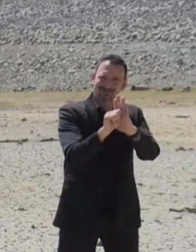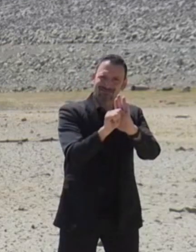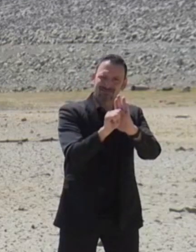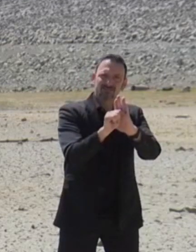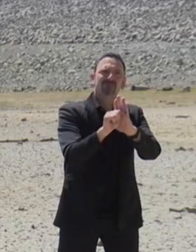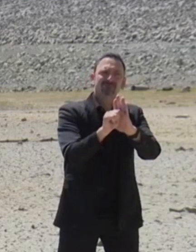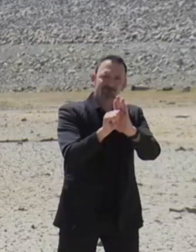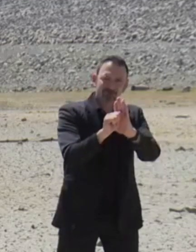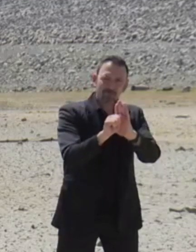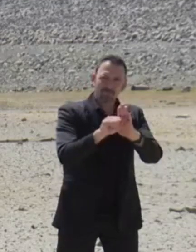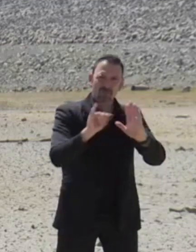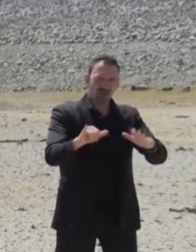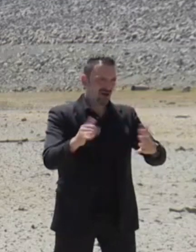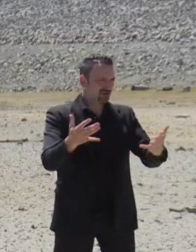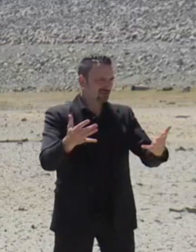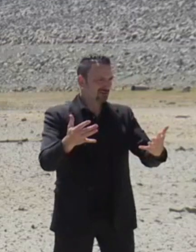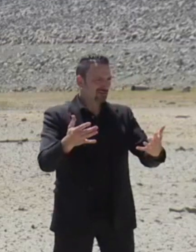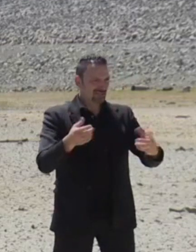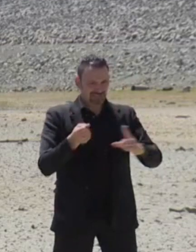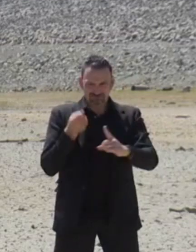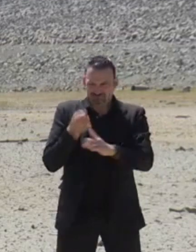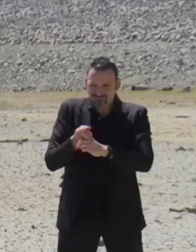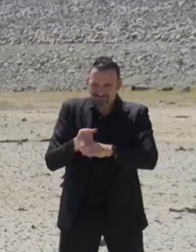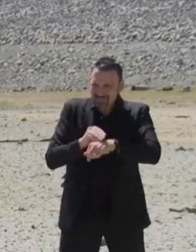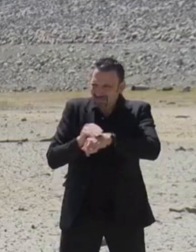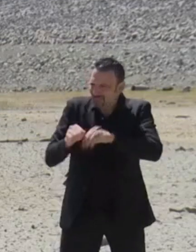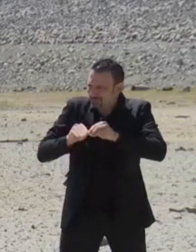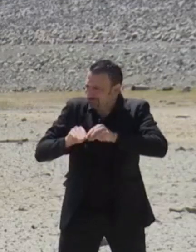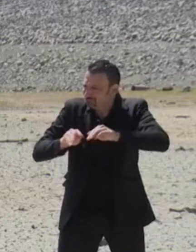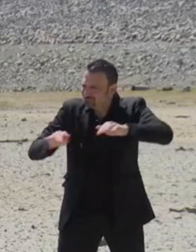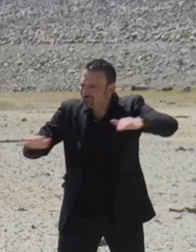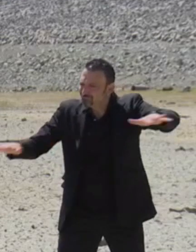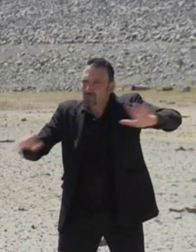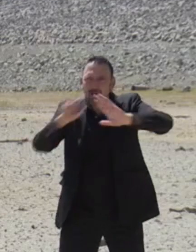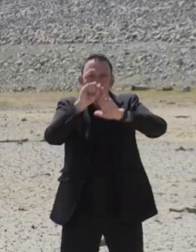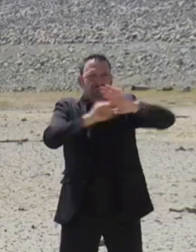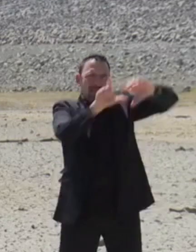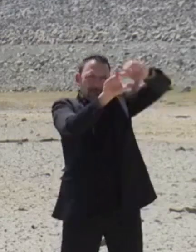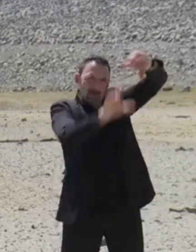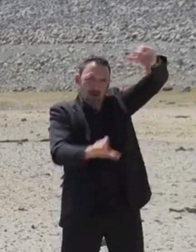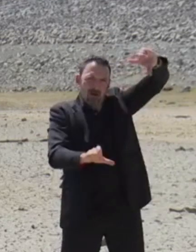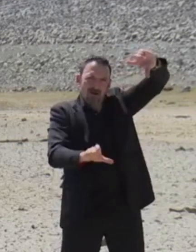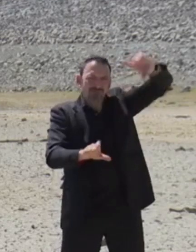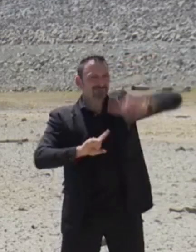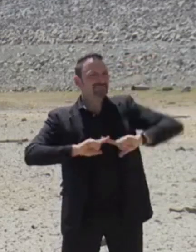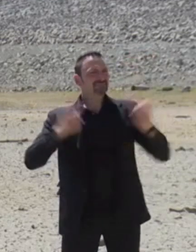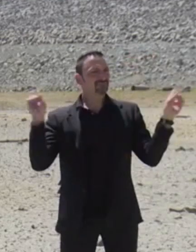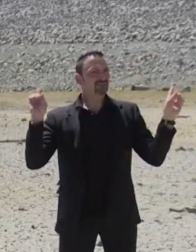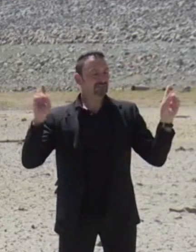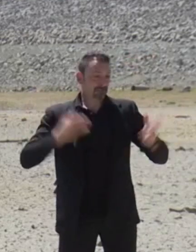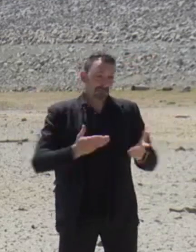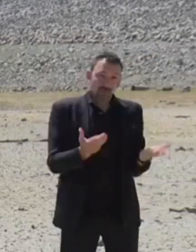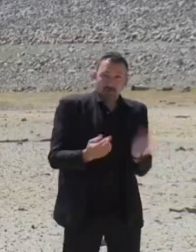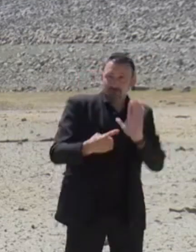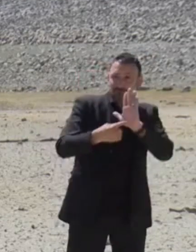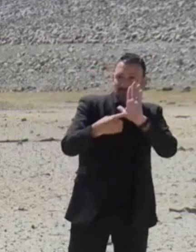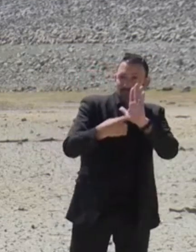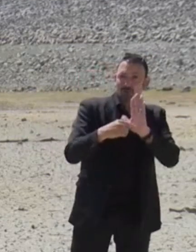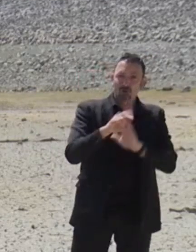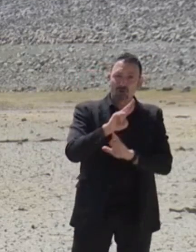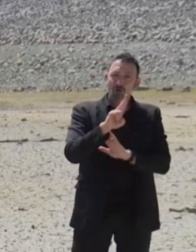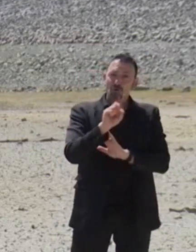is having impacts differently in different parts of the state. Here in the Russian River watershed,